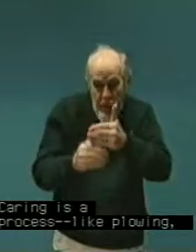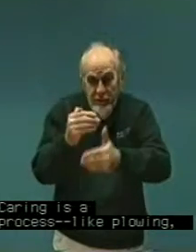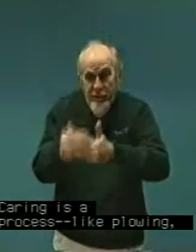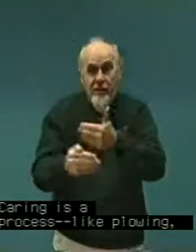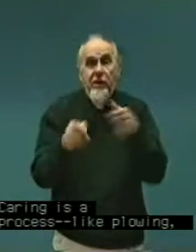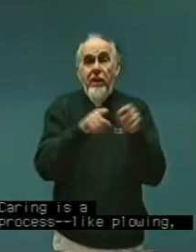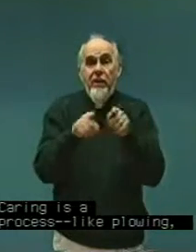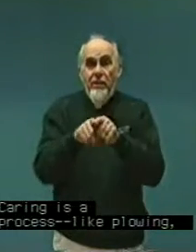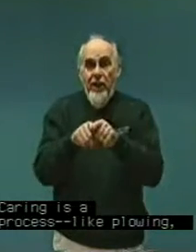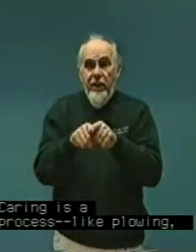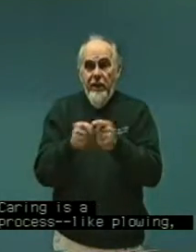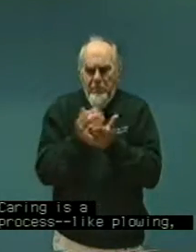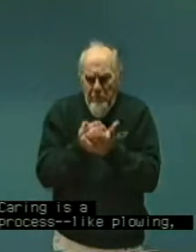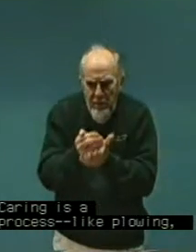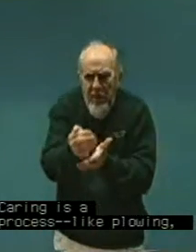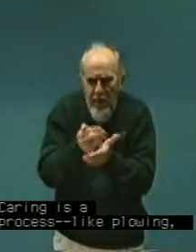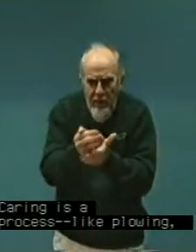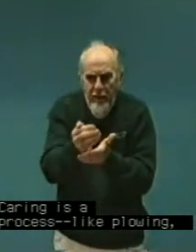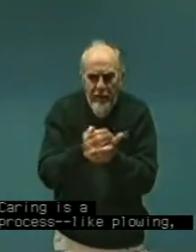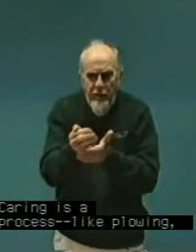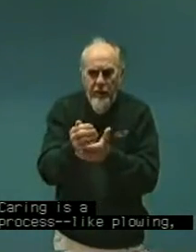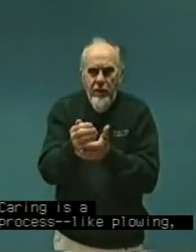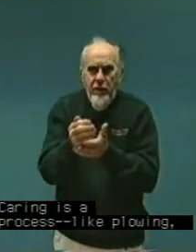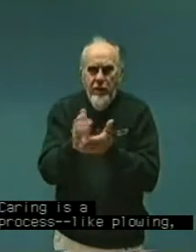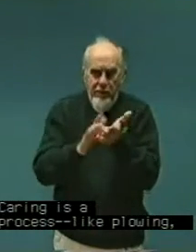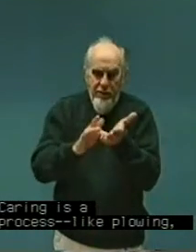Caring is a process like plowing,